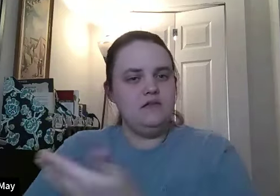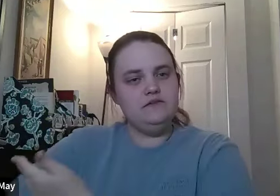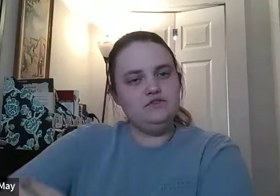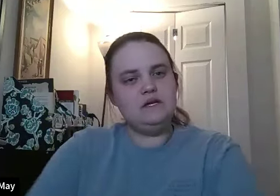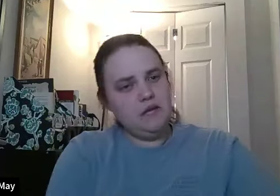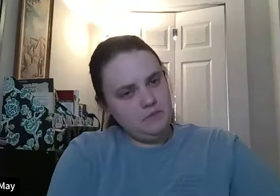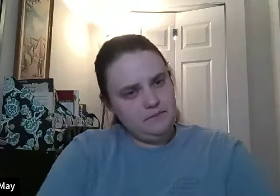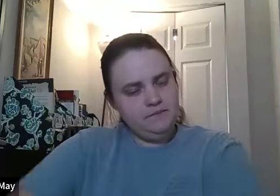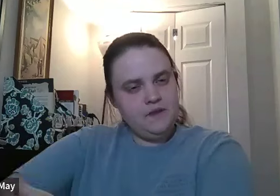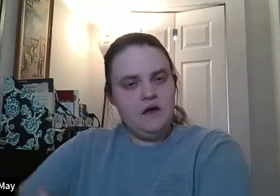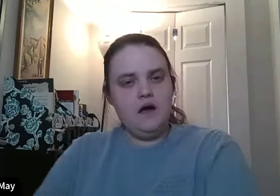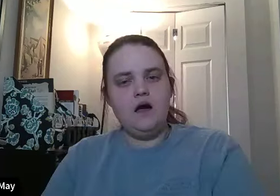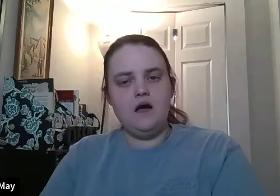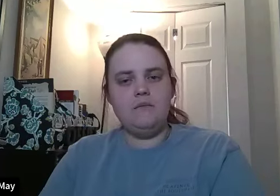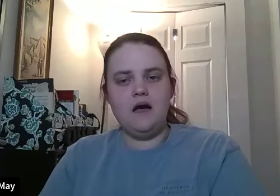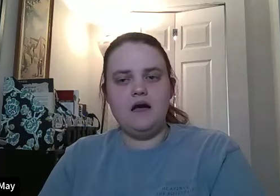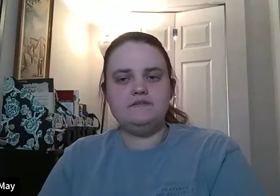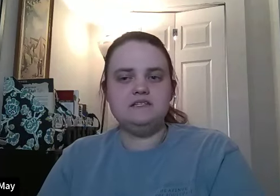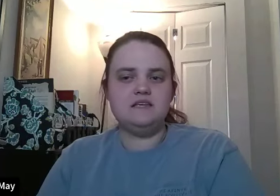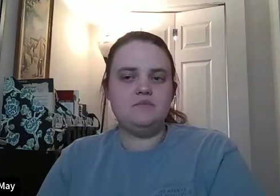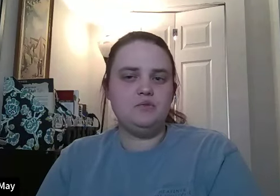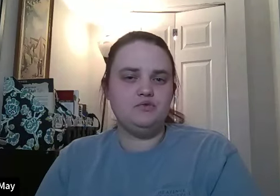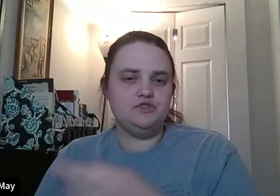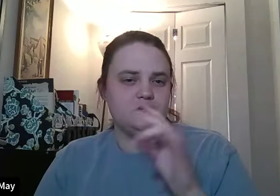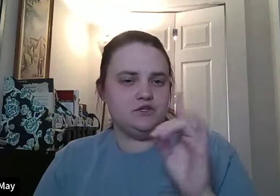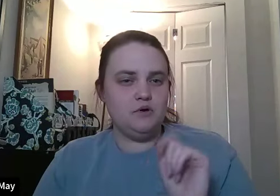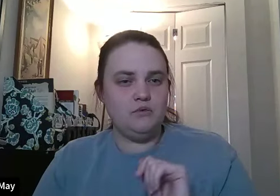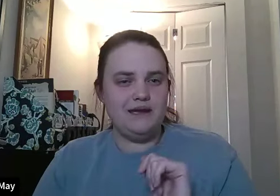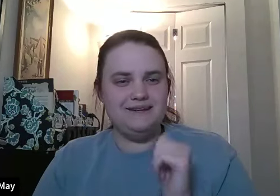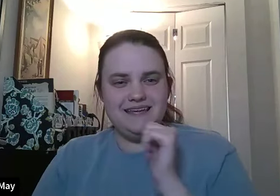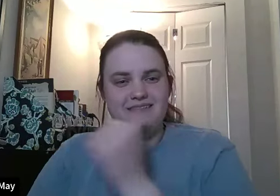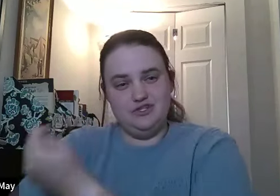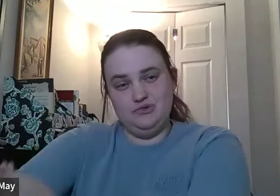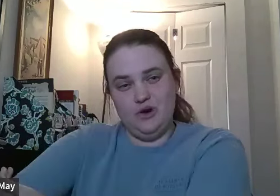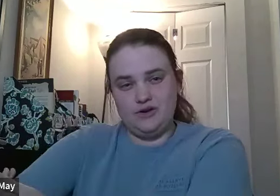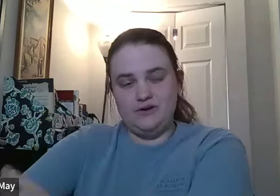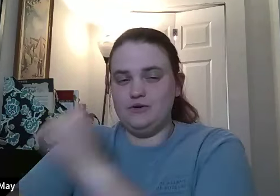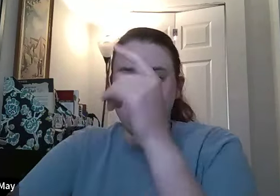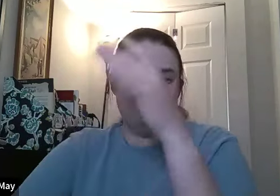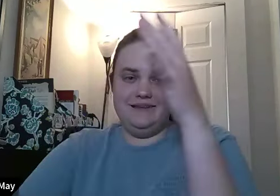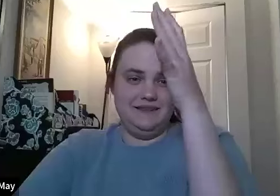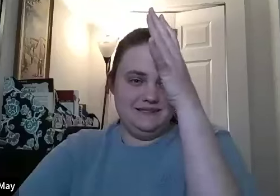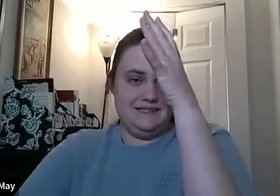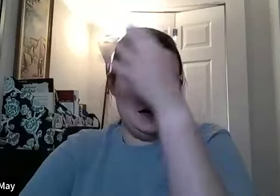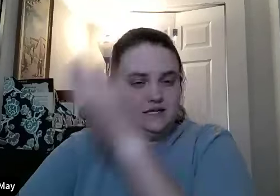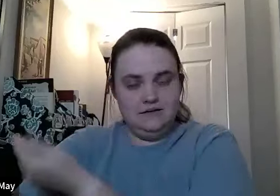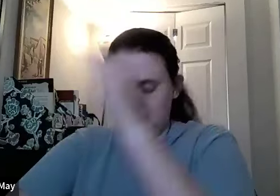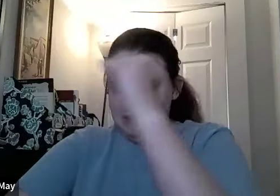then they'll do like baby. I've seen some that will just fingerspell grand and then do daughter or grand and then